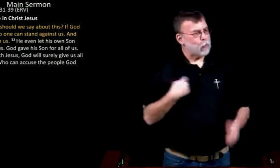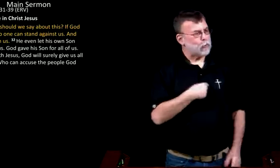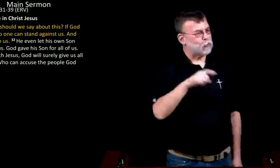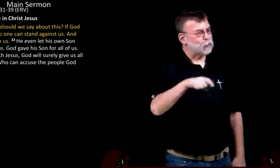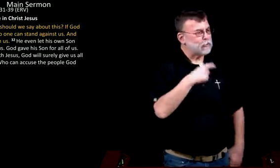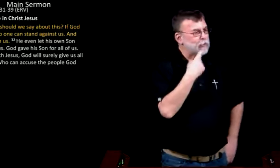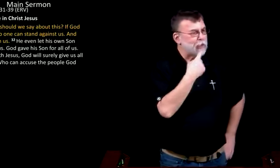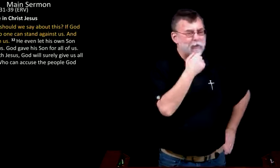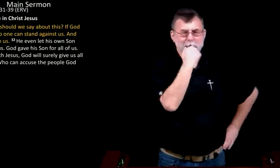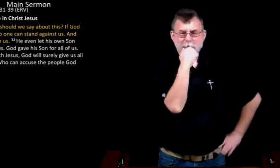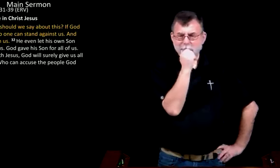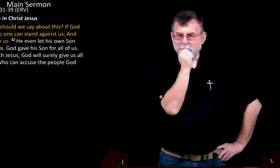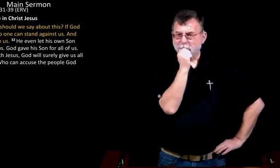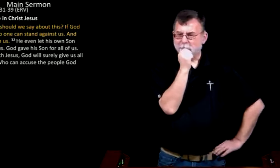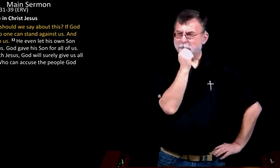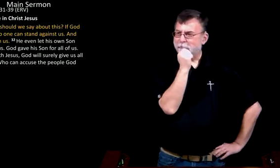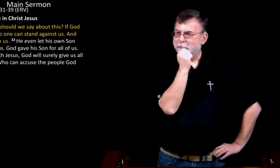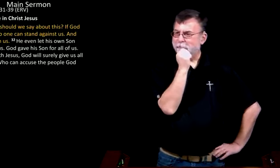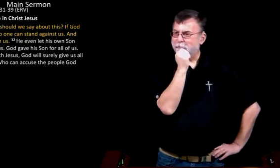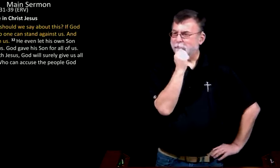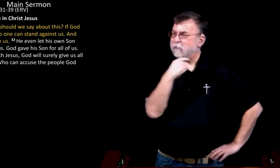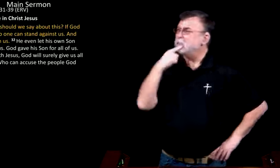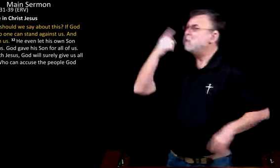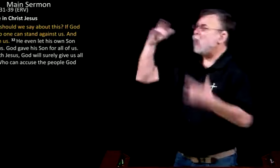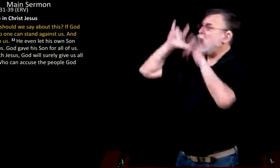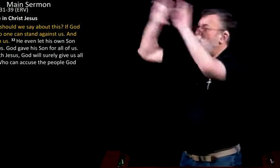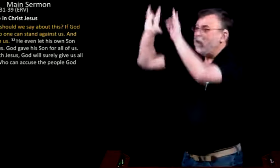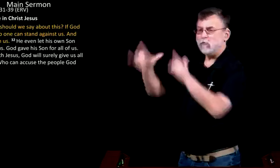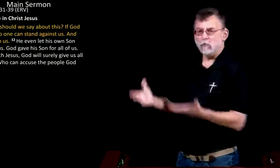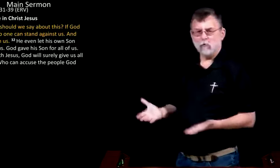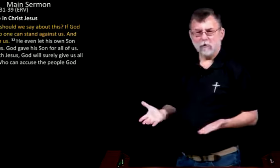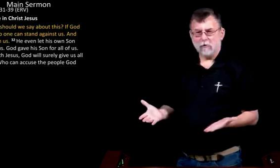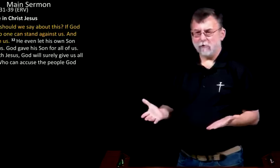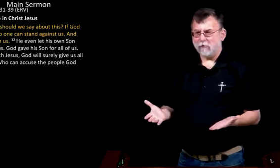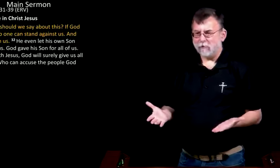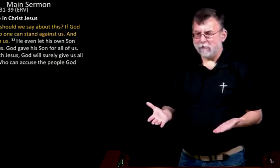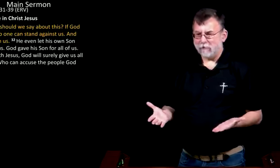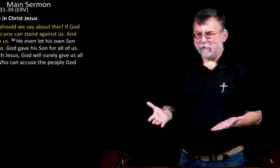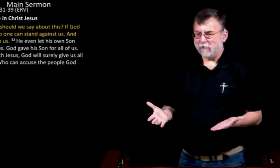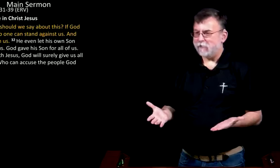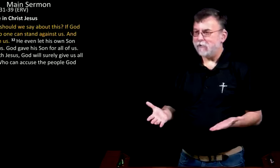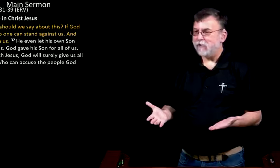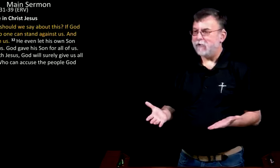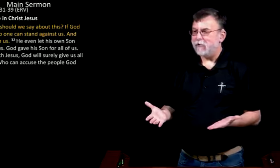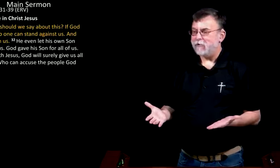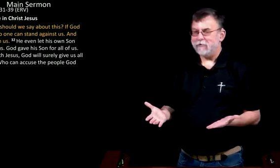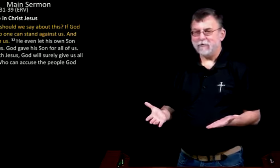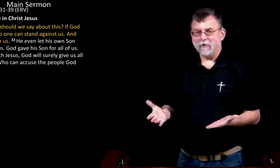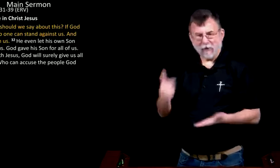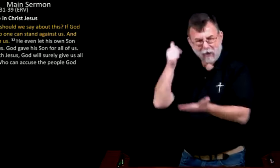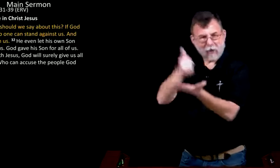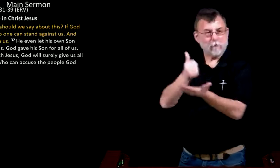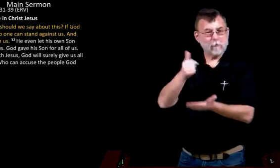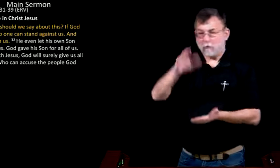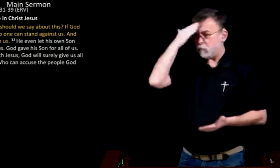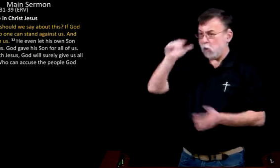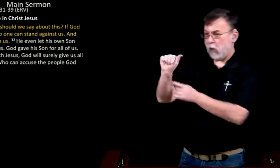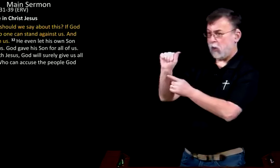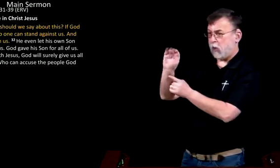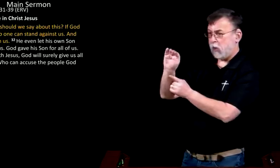So the question that I have highlighted is, so what should we say about this? We should say, I love you. We should say, praise him. Amen. Thank